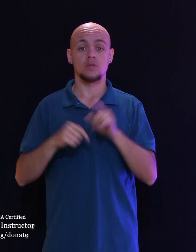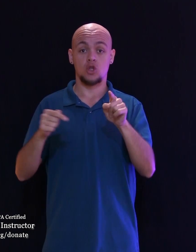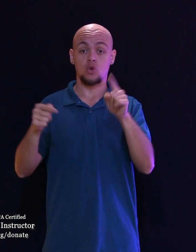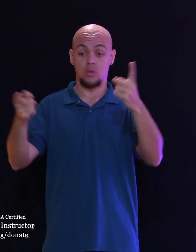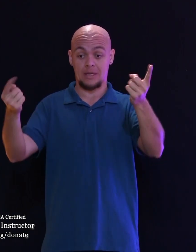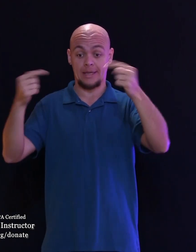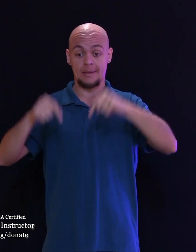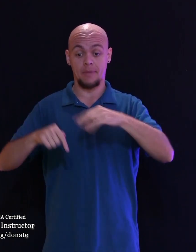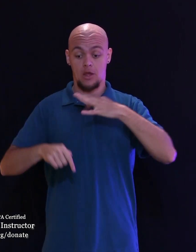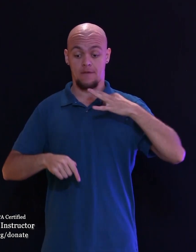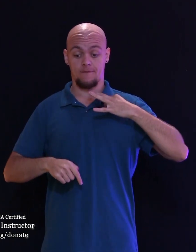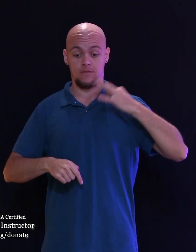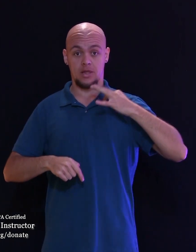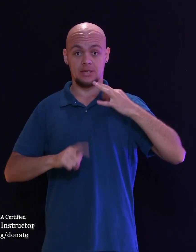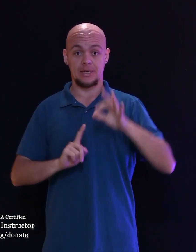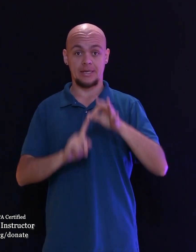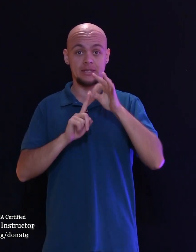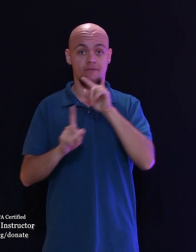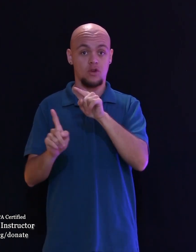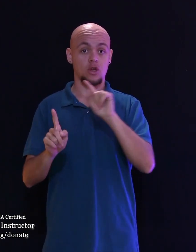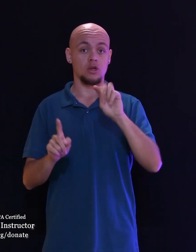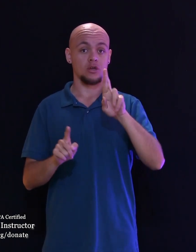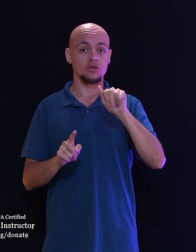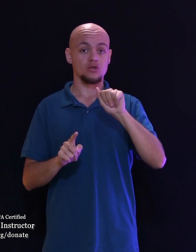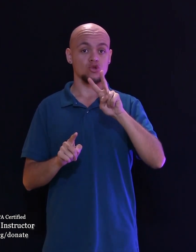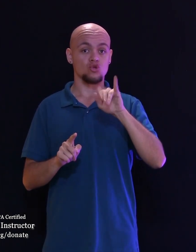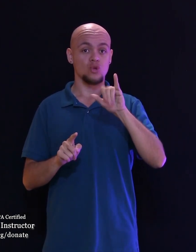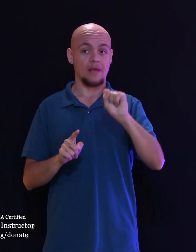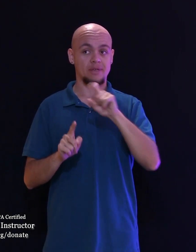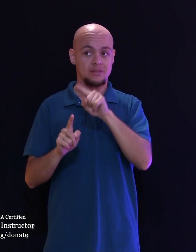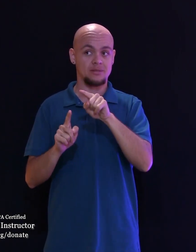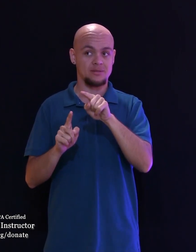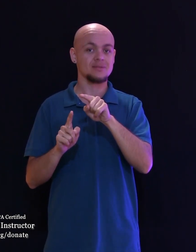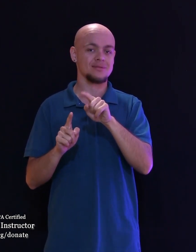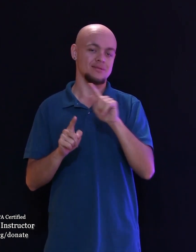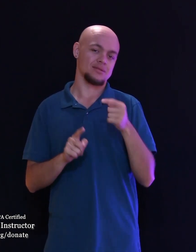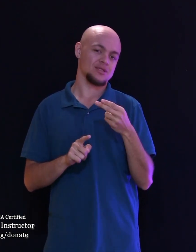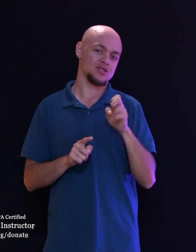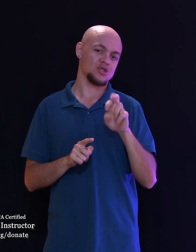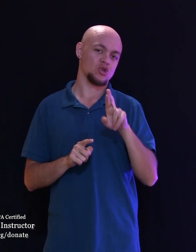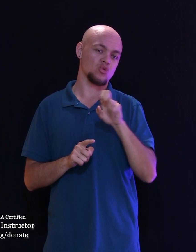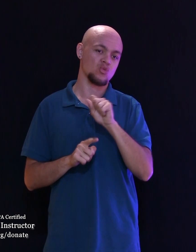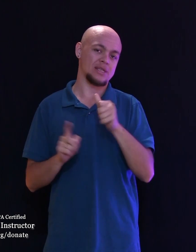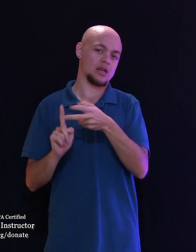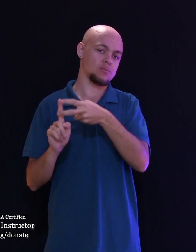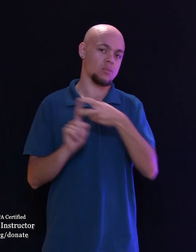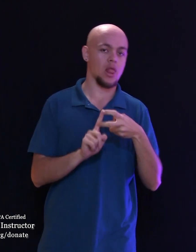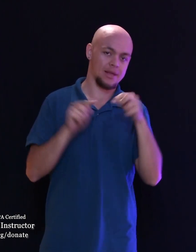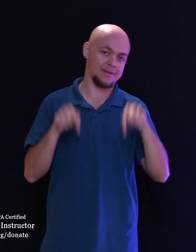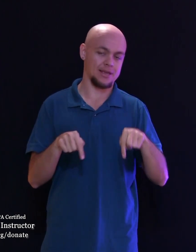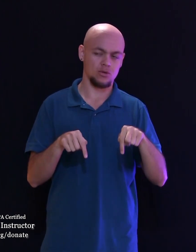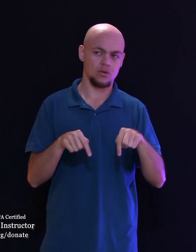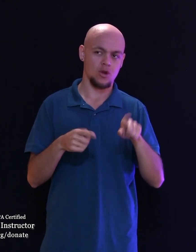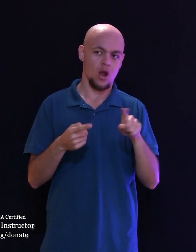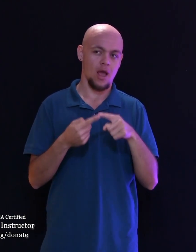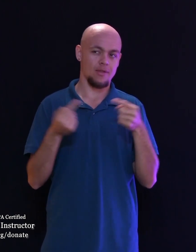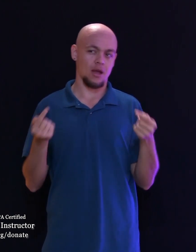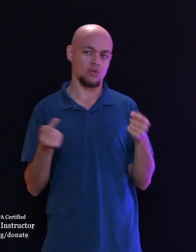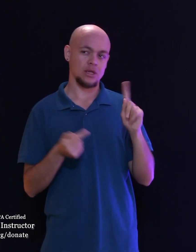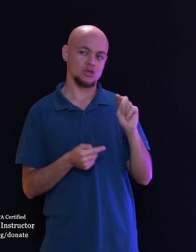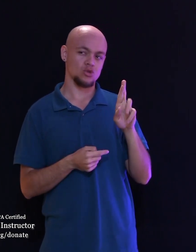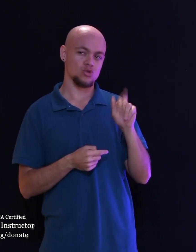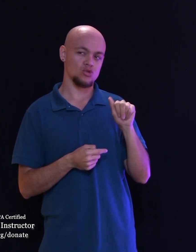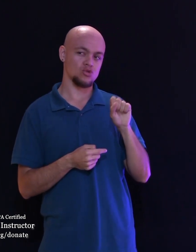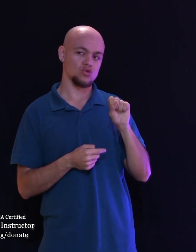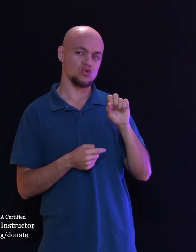here voluntarily. Except for Travis, because Teresa dragged her down here. Or was it the other way around? I think